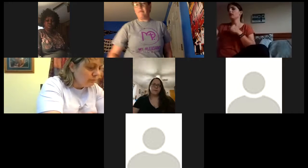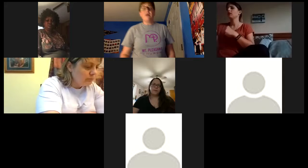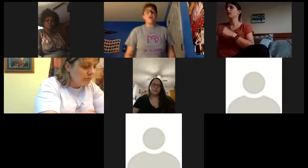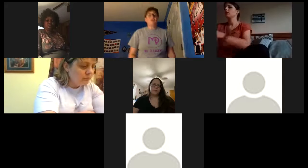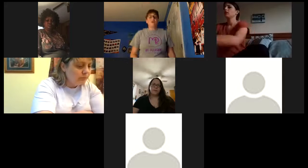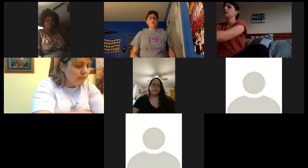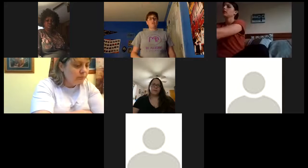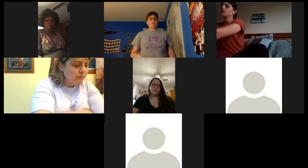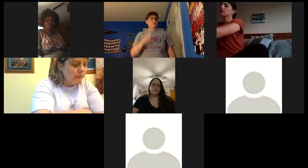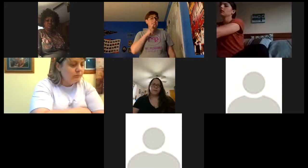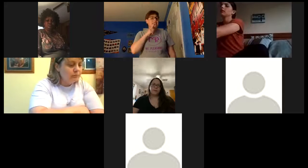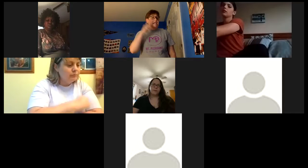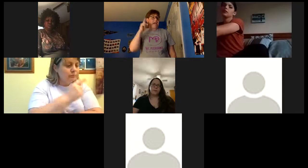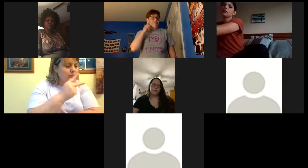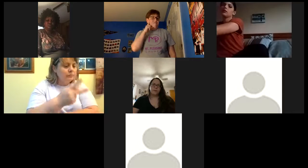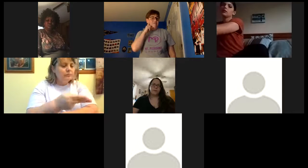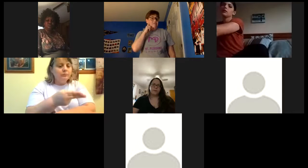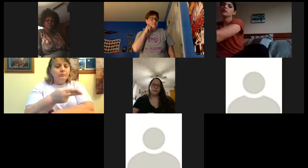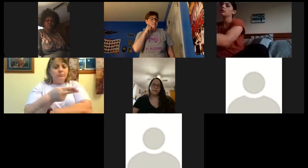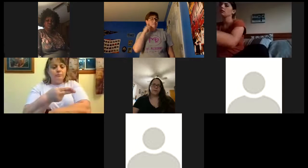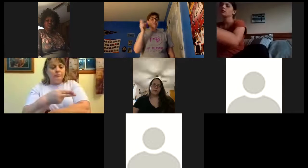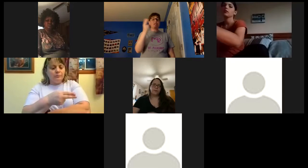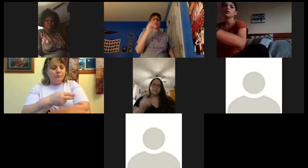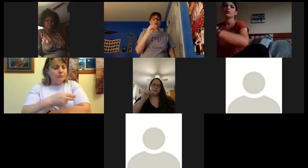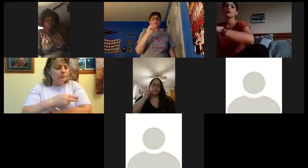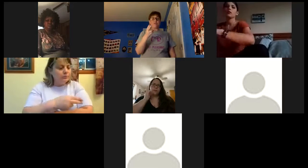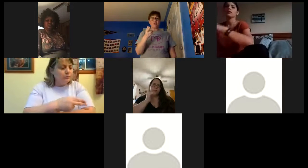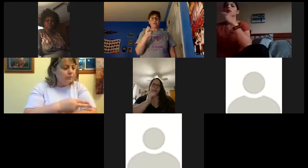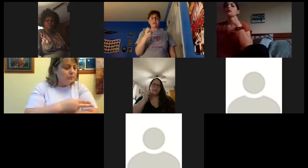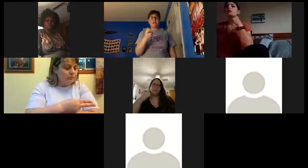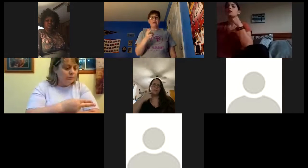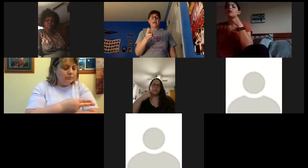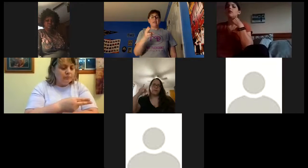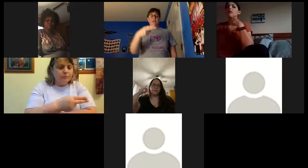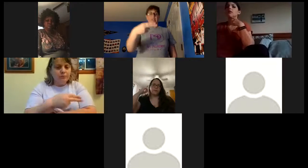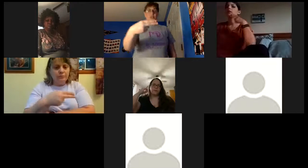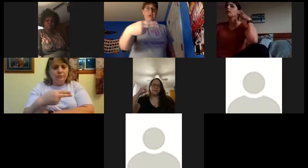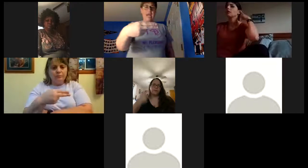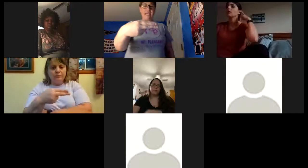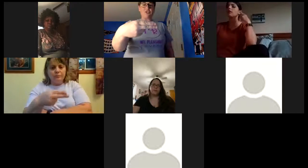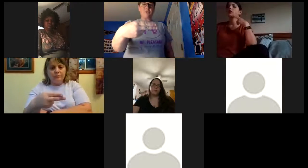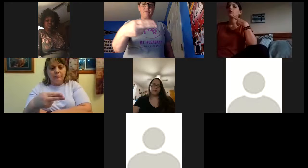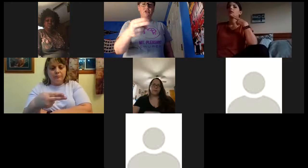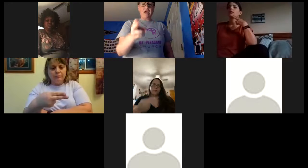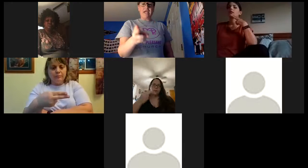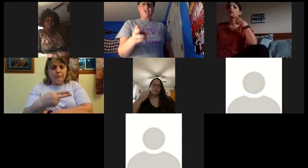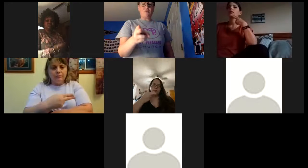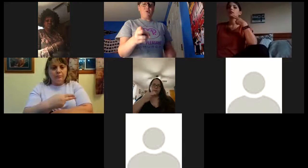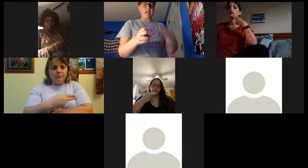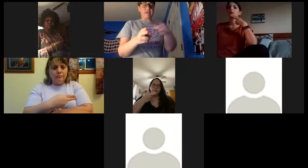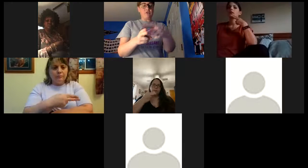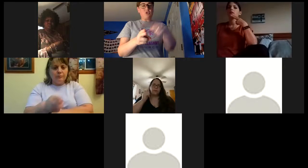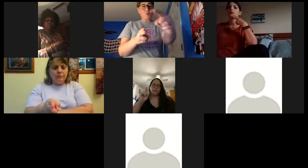Okay. So we did deaf. So then hard of hearing is your H, but your H